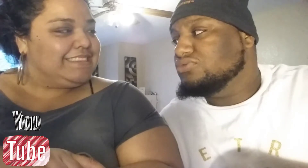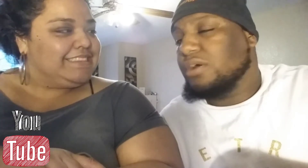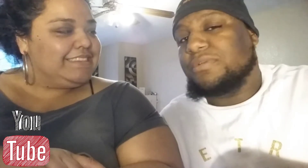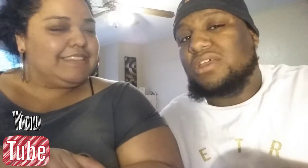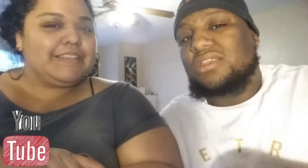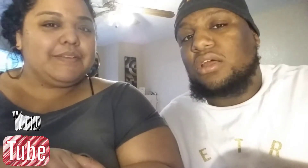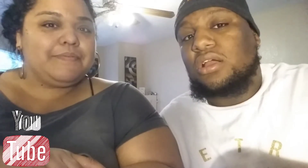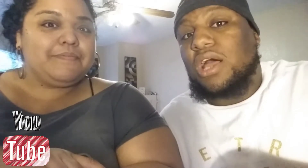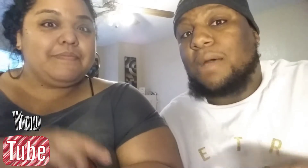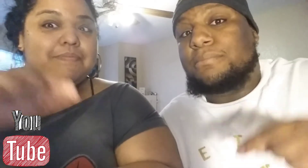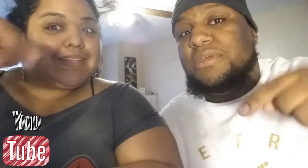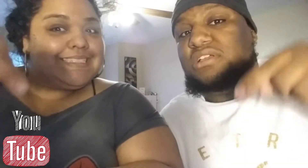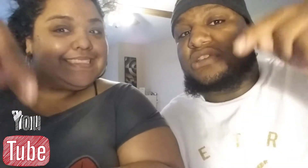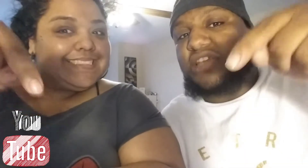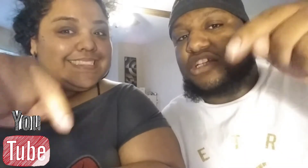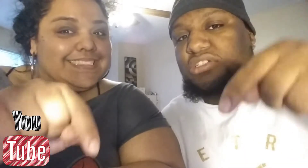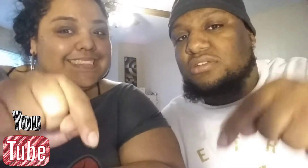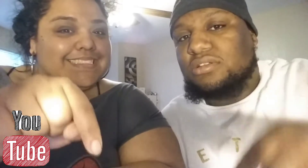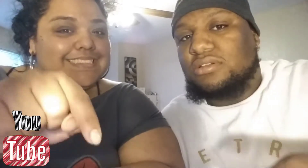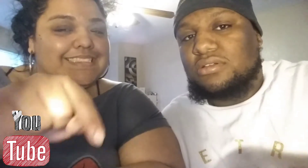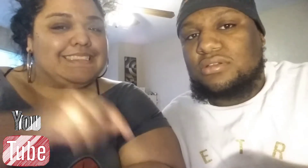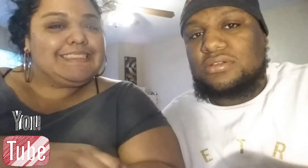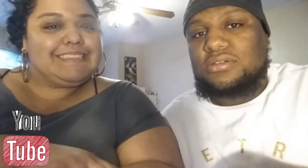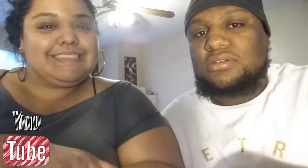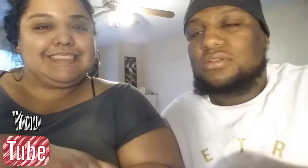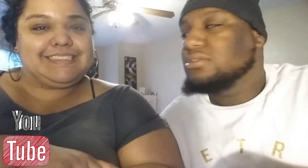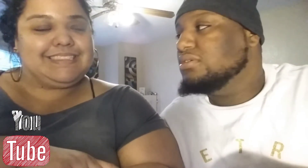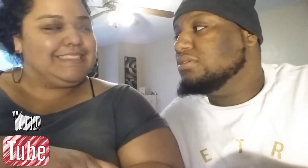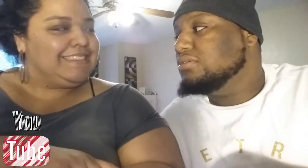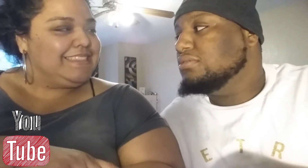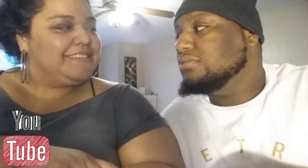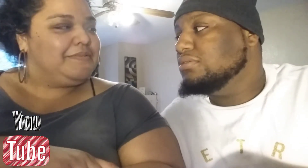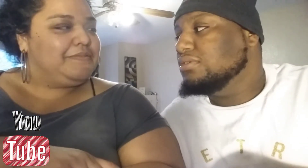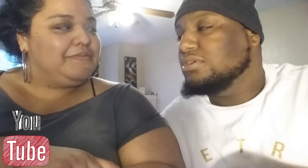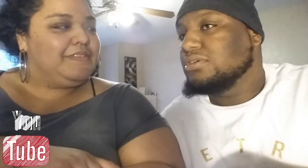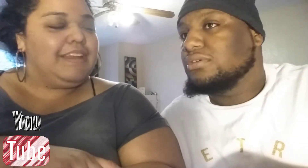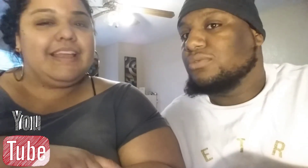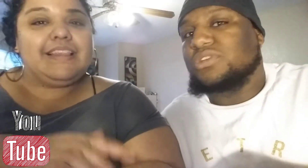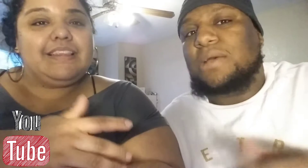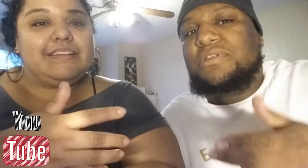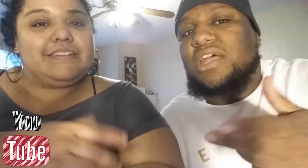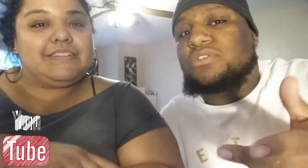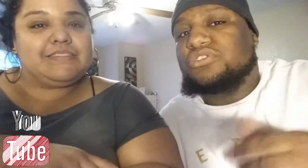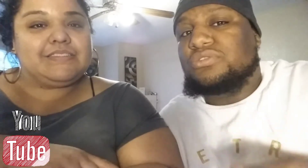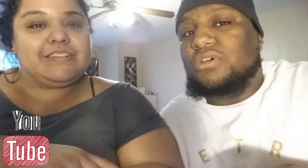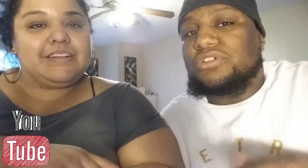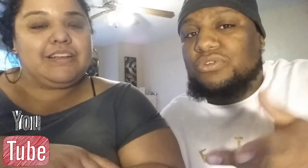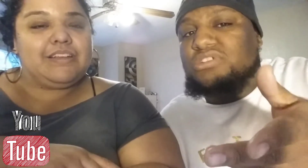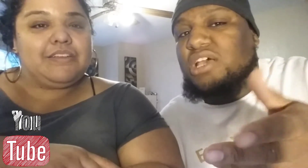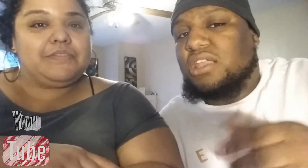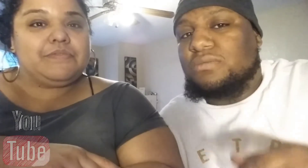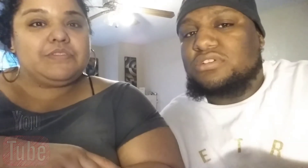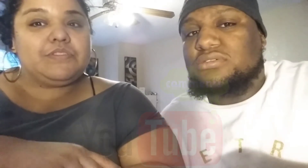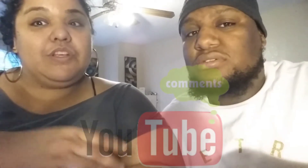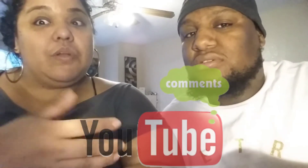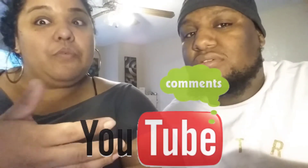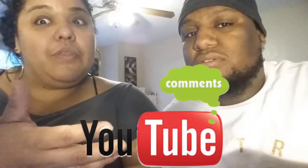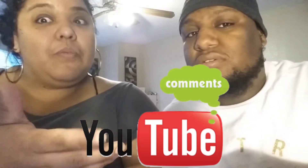drop in the comment section. You know, what type of language you know? Do you know sign language? Do you know more than